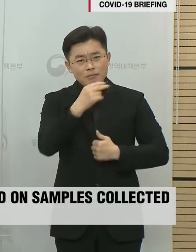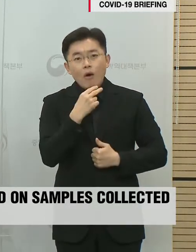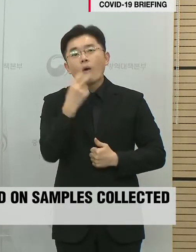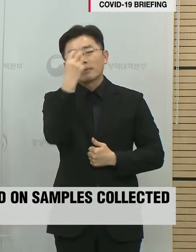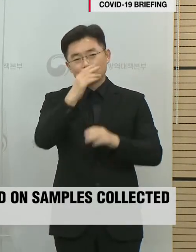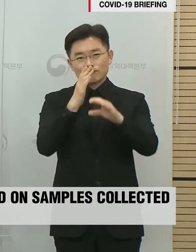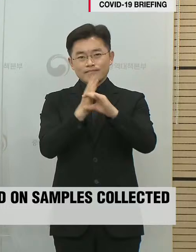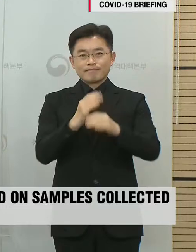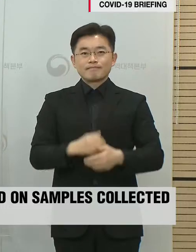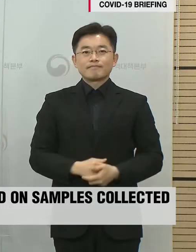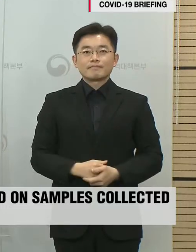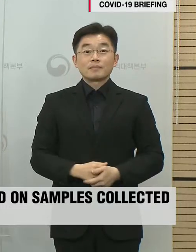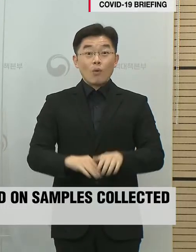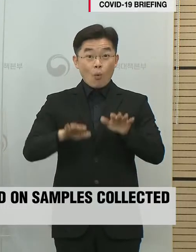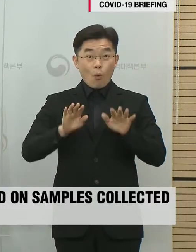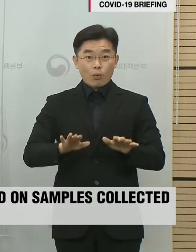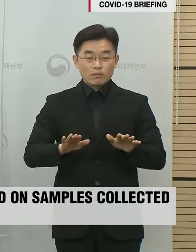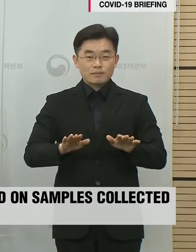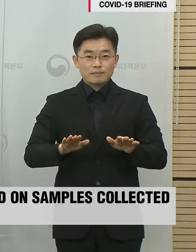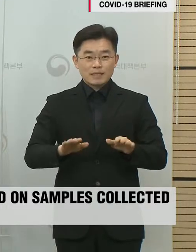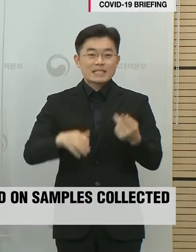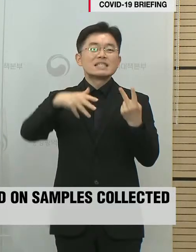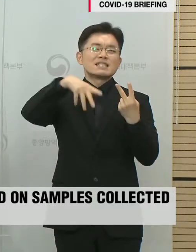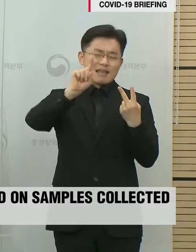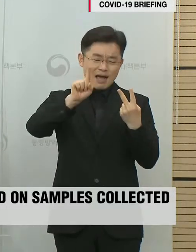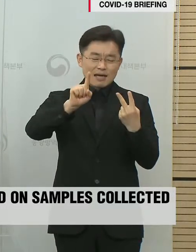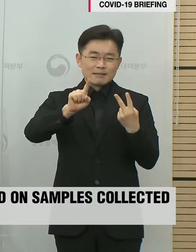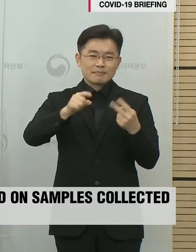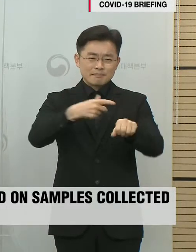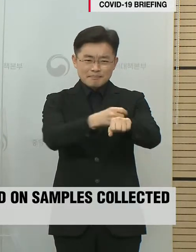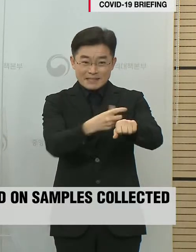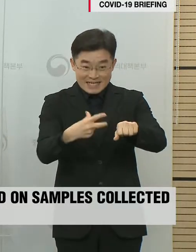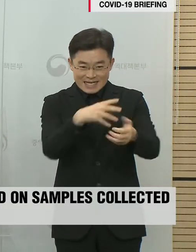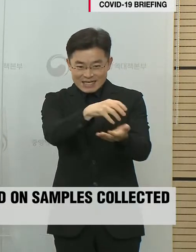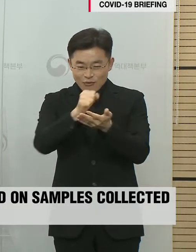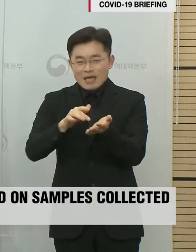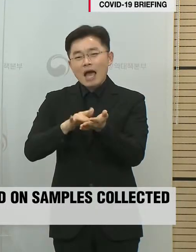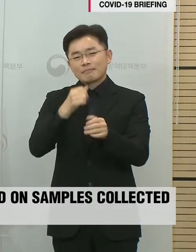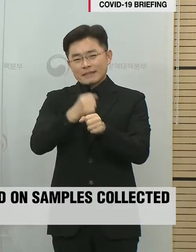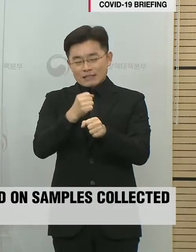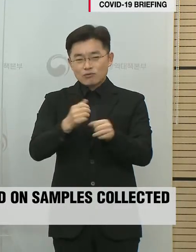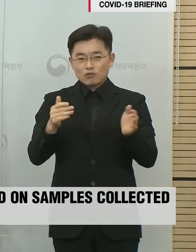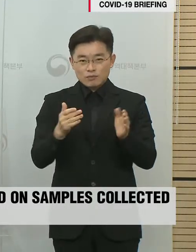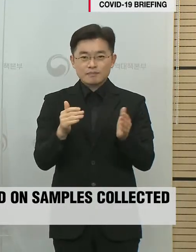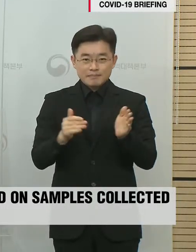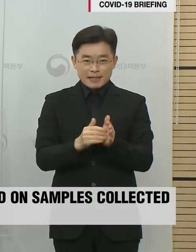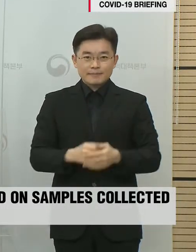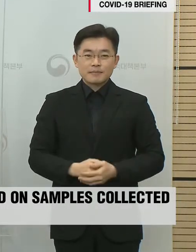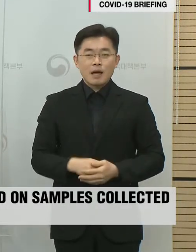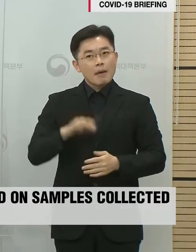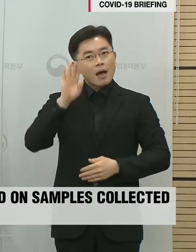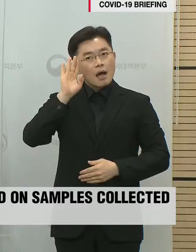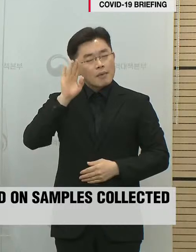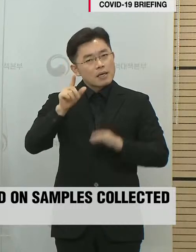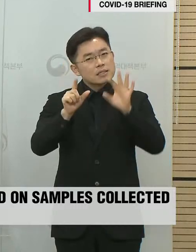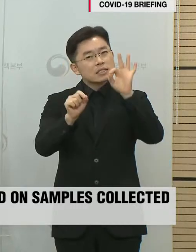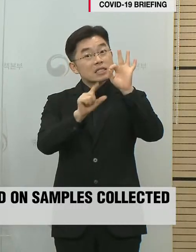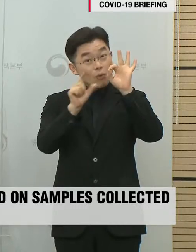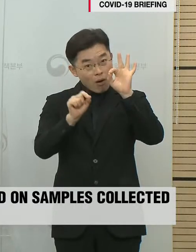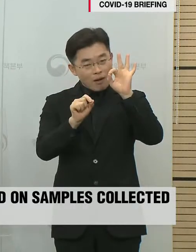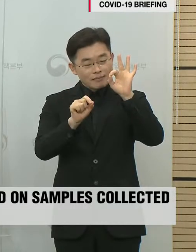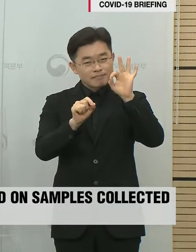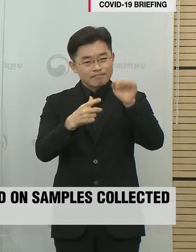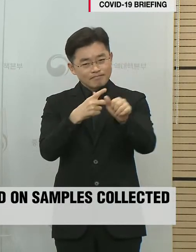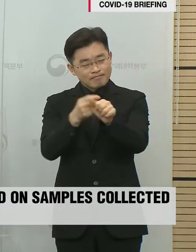COVID-19 patients to discover their efficacy and safety. And we also are increasing in